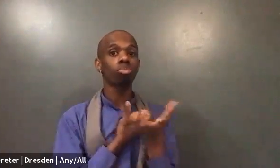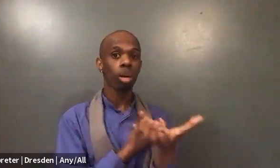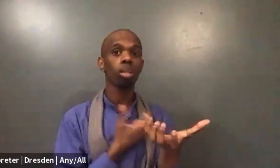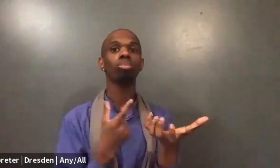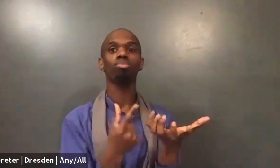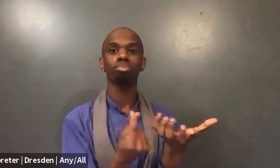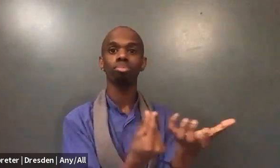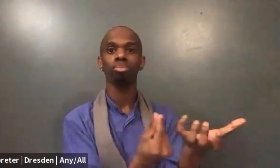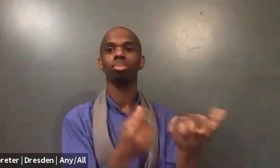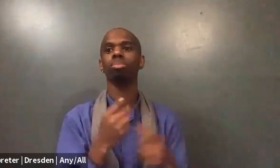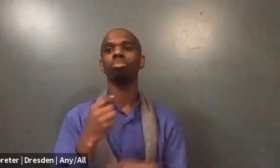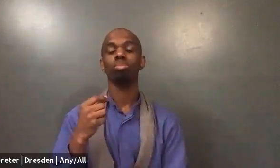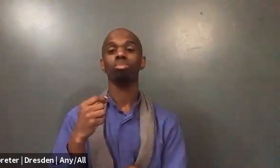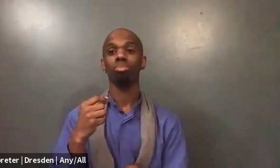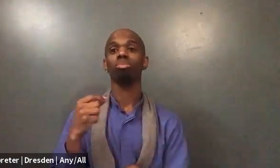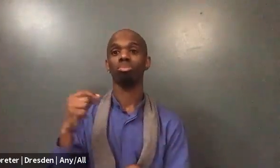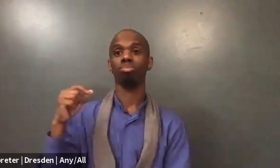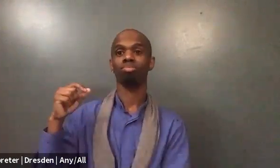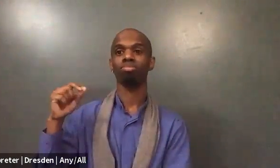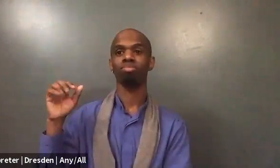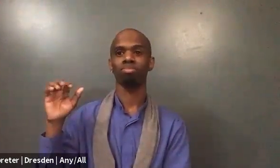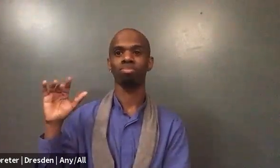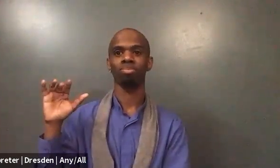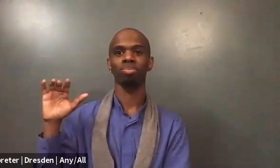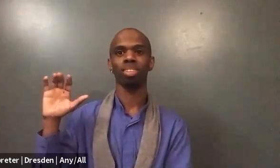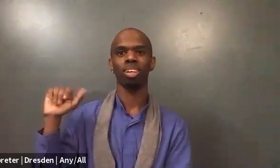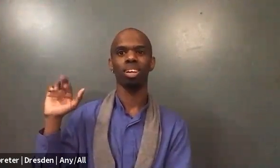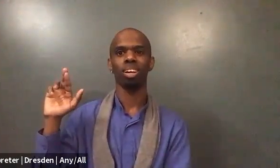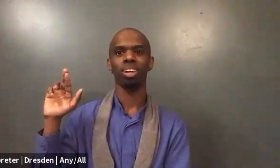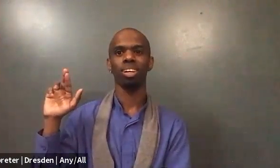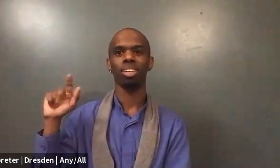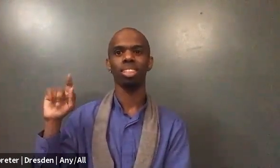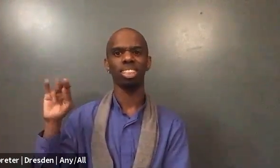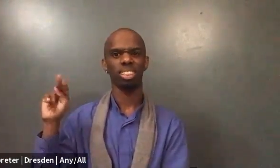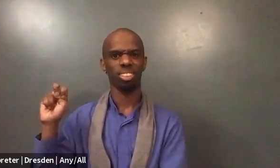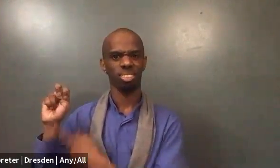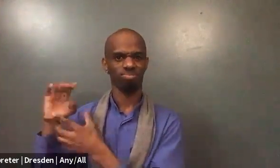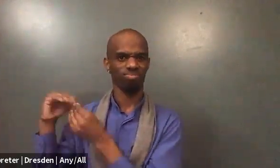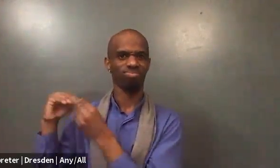Yeah, I think my final thought or closing thought for this particular time is this idea of